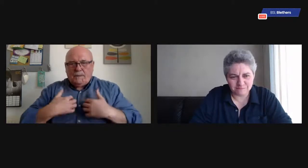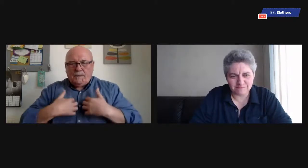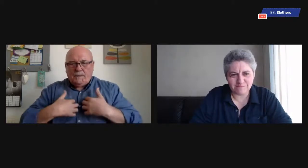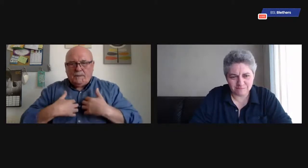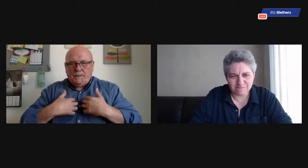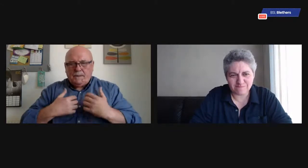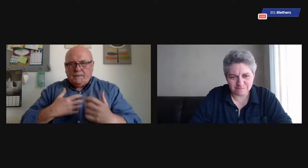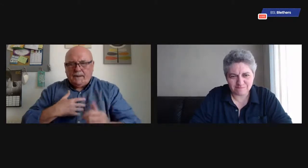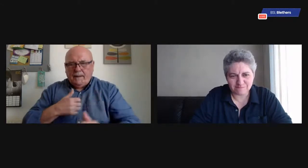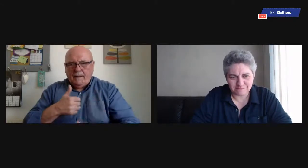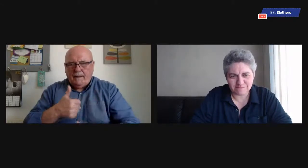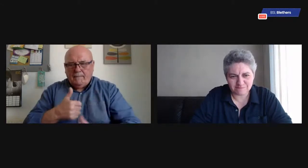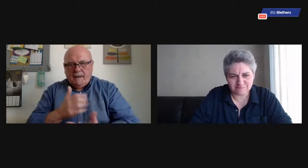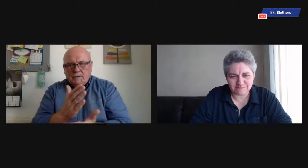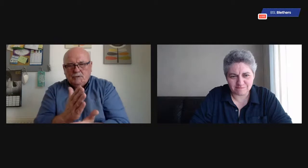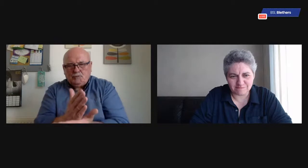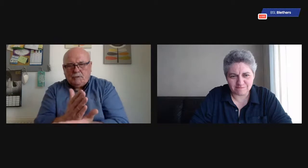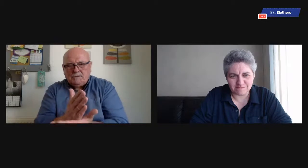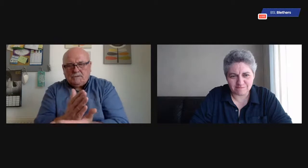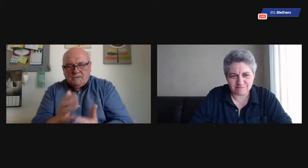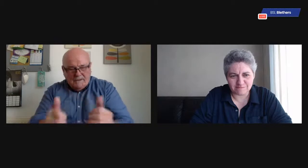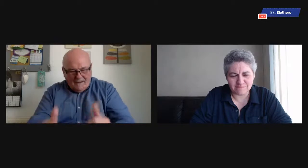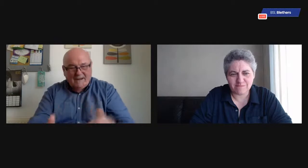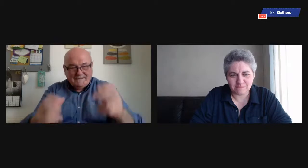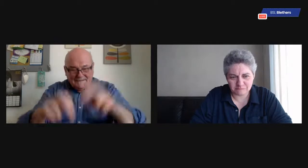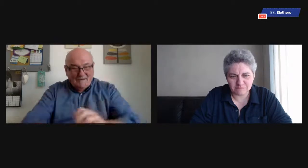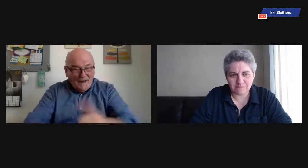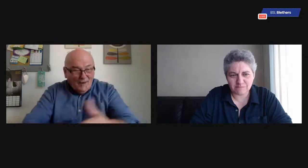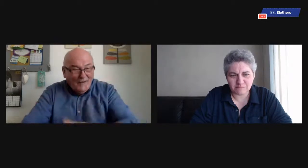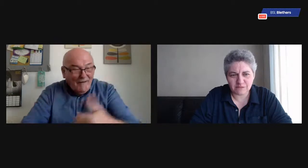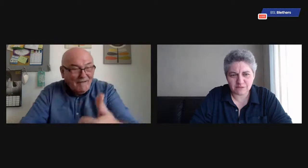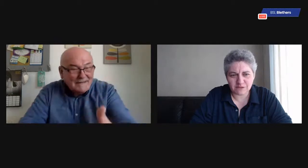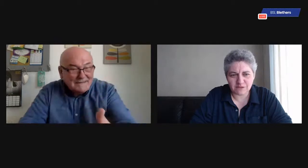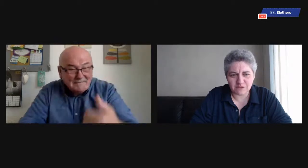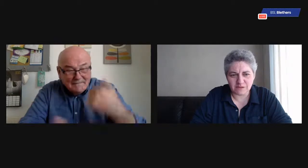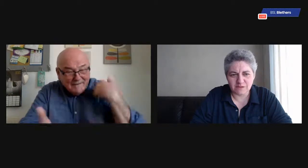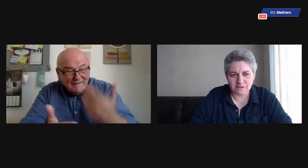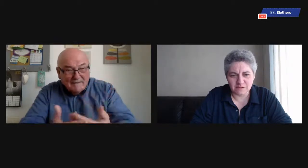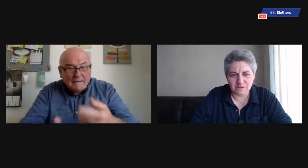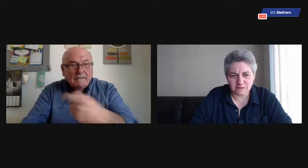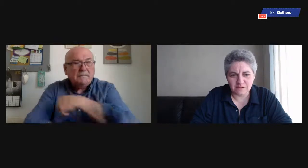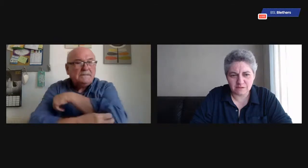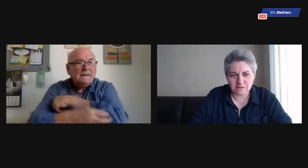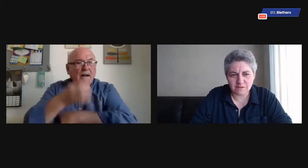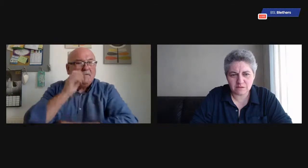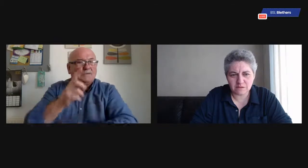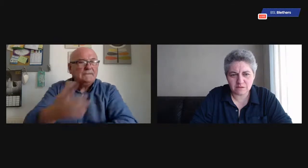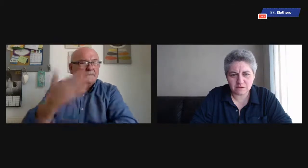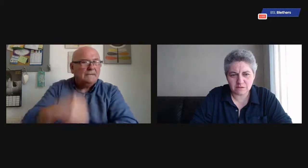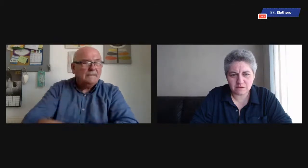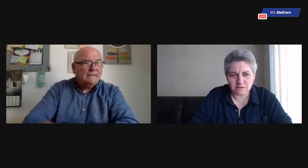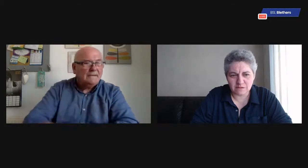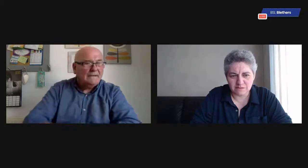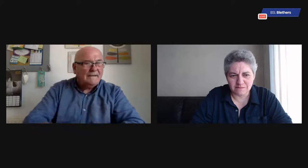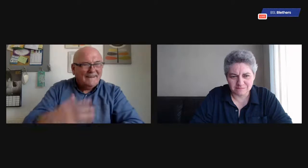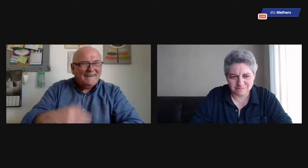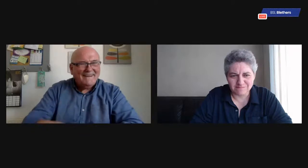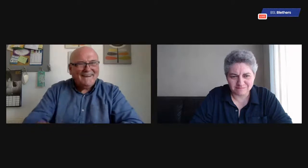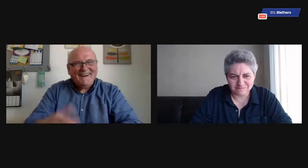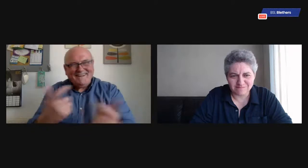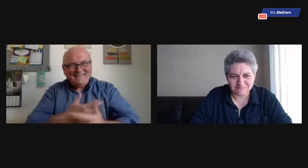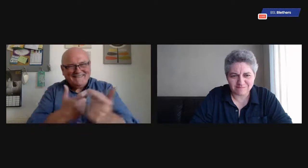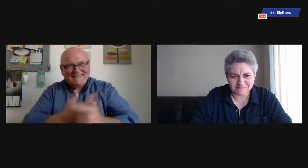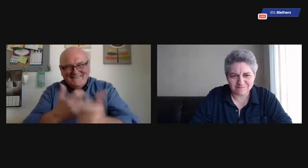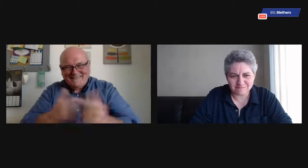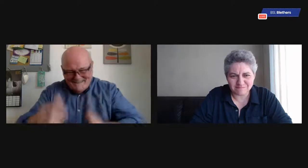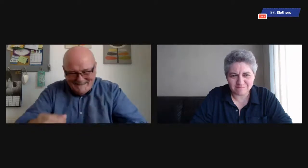in." And you can actually see their confidence rising and the rapport becoming stronger. You know, so